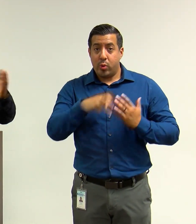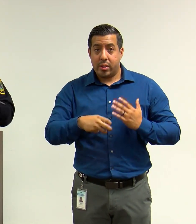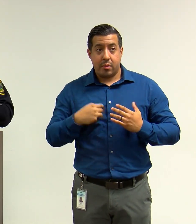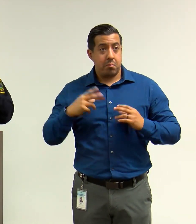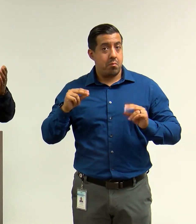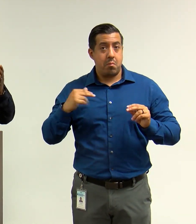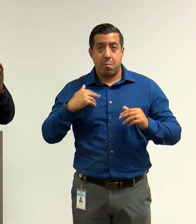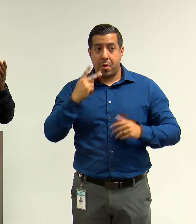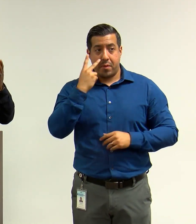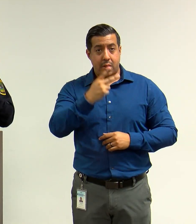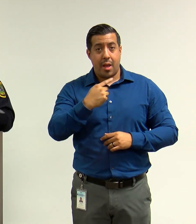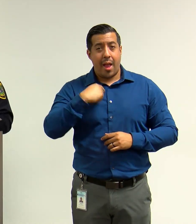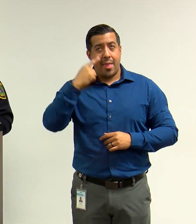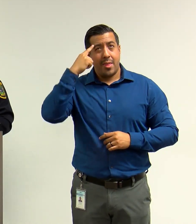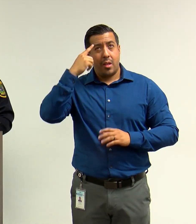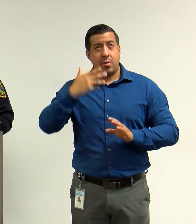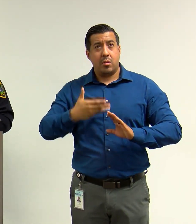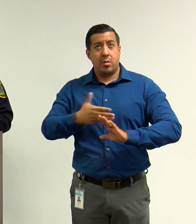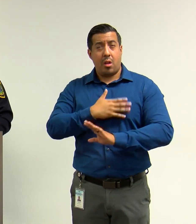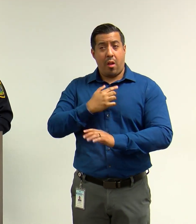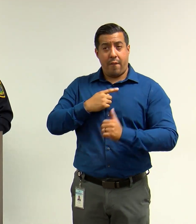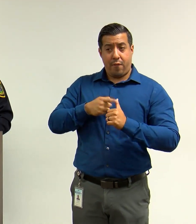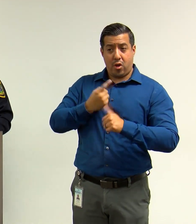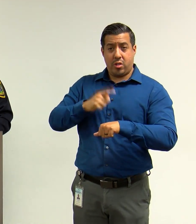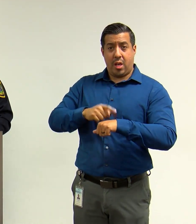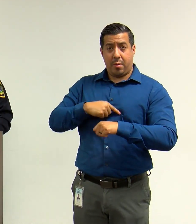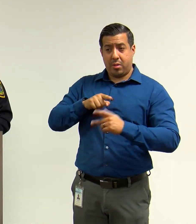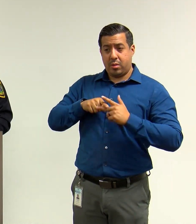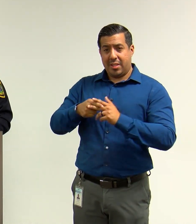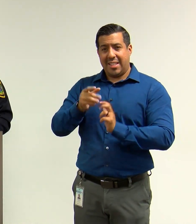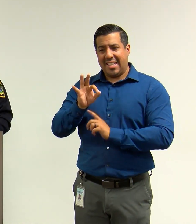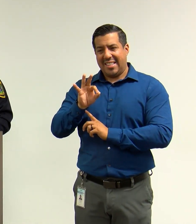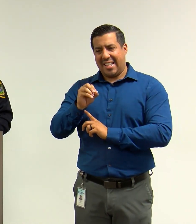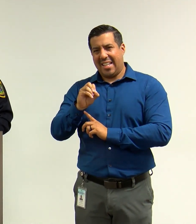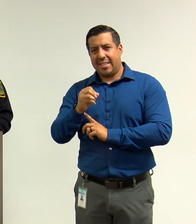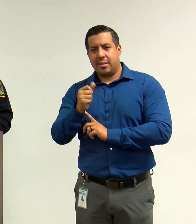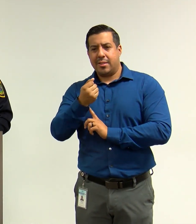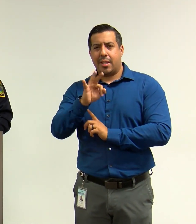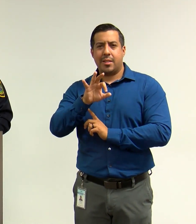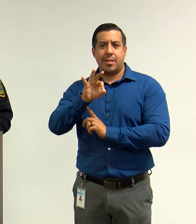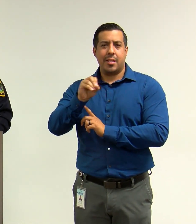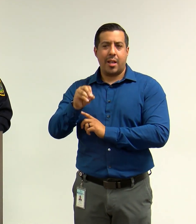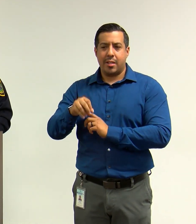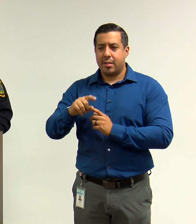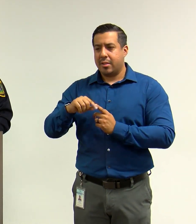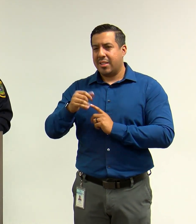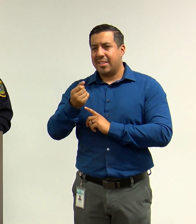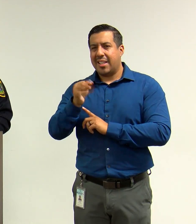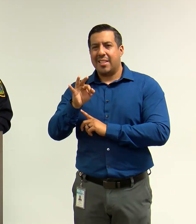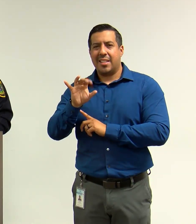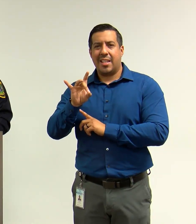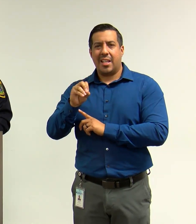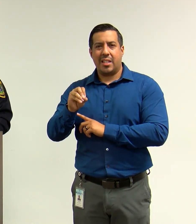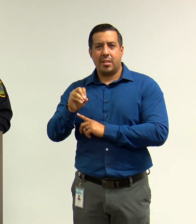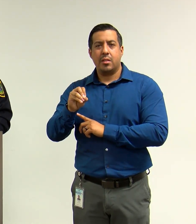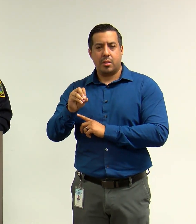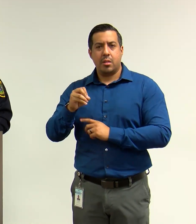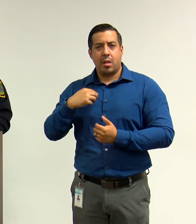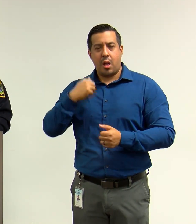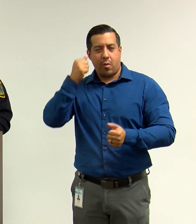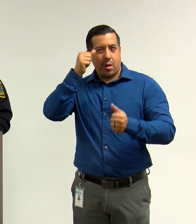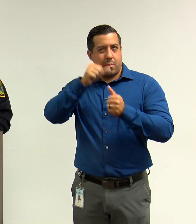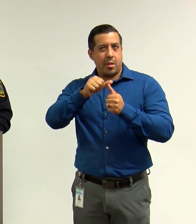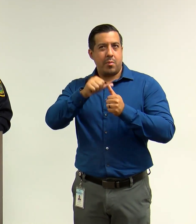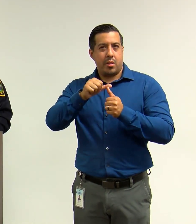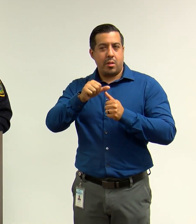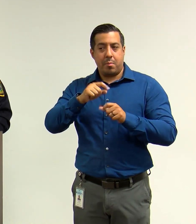think maybe back when I first got on, in the early 90s, late 80s, but I just don't remember it right now in the